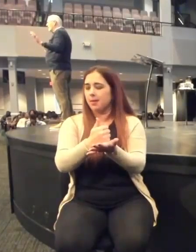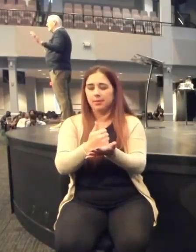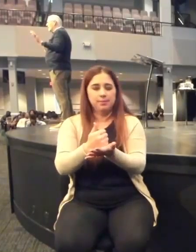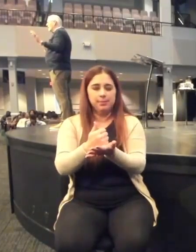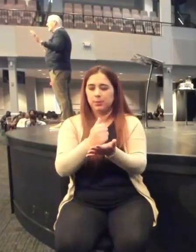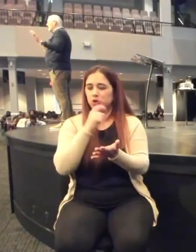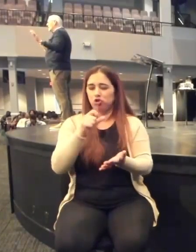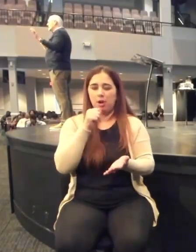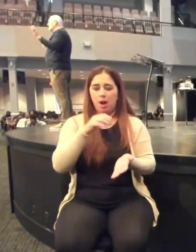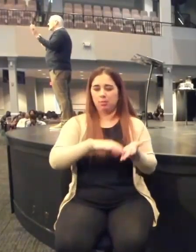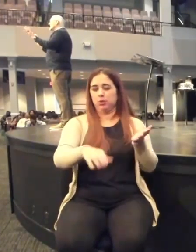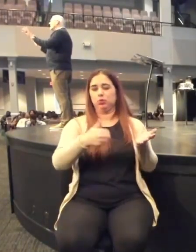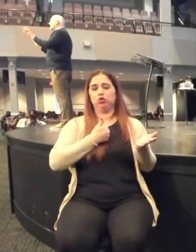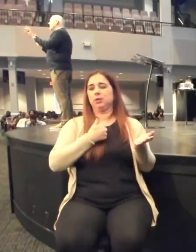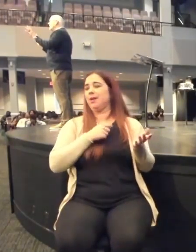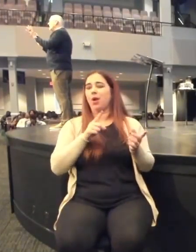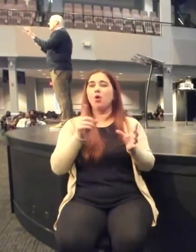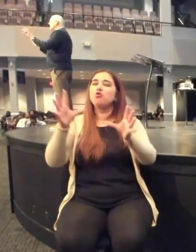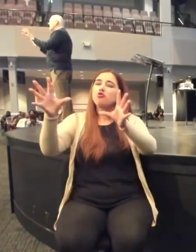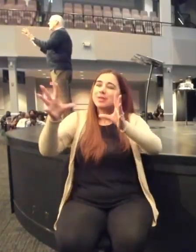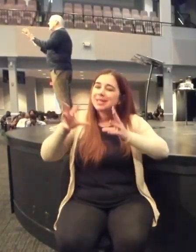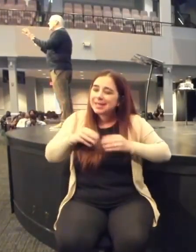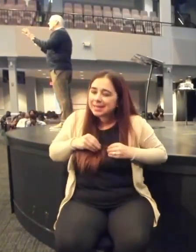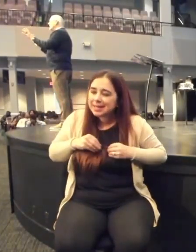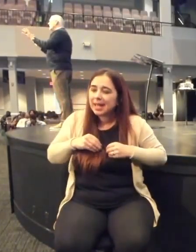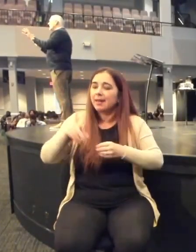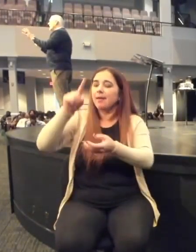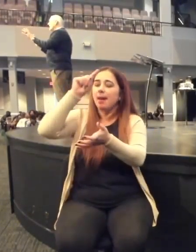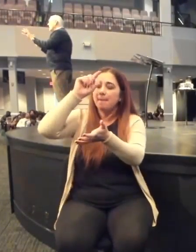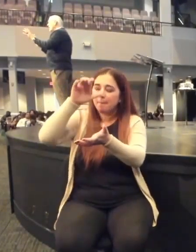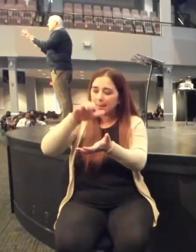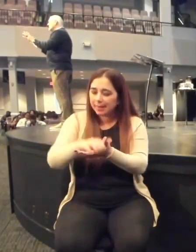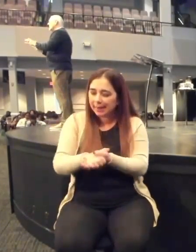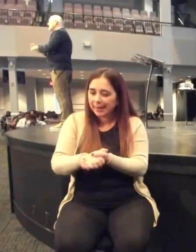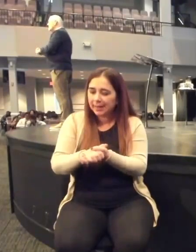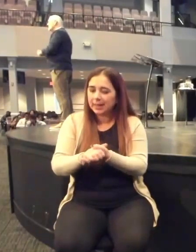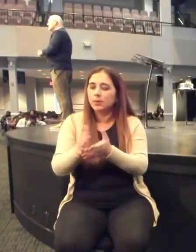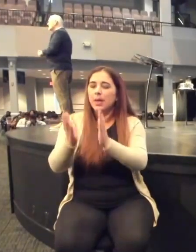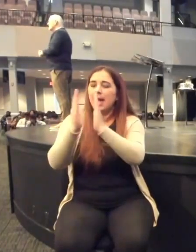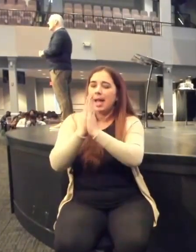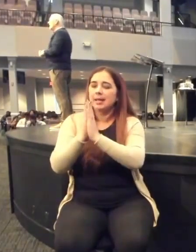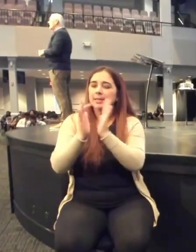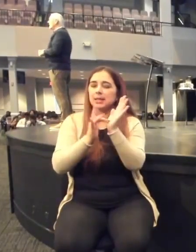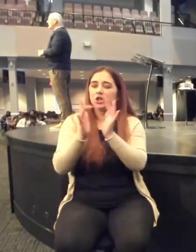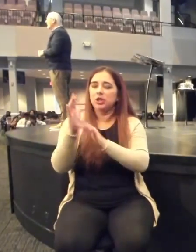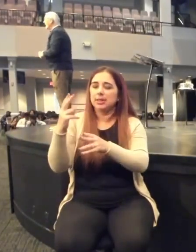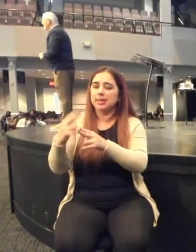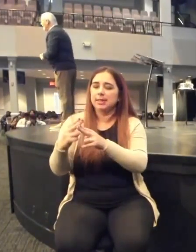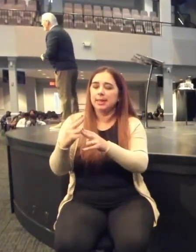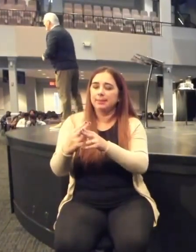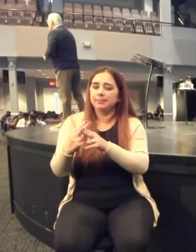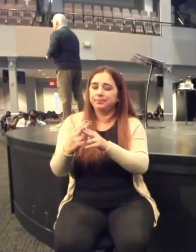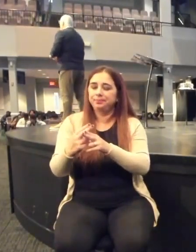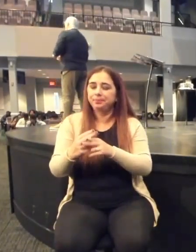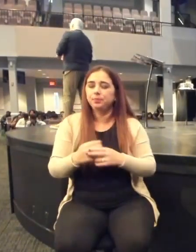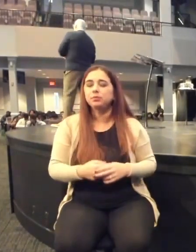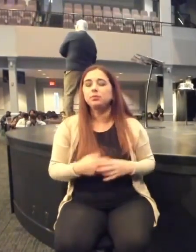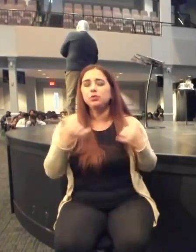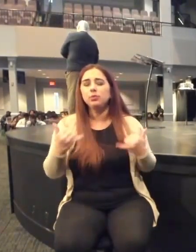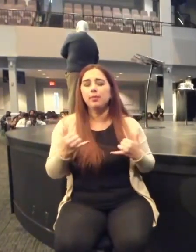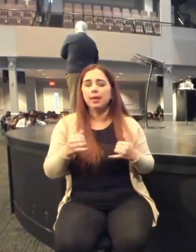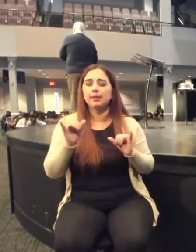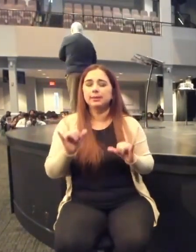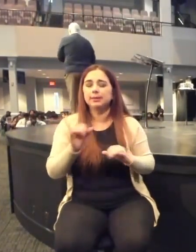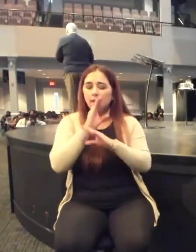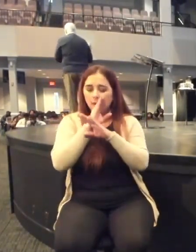from it, but to receive and believe. We ask it in Jesus' name. Our heads are bowed, our